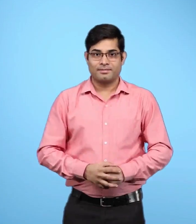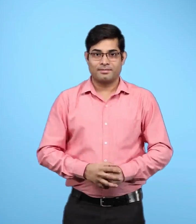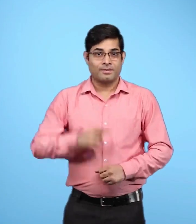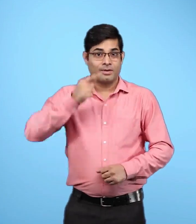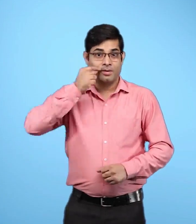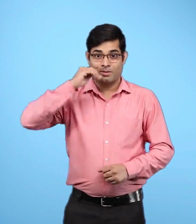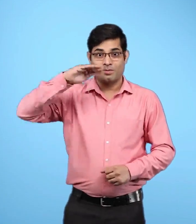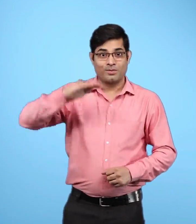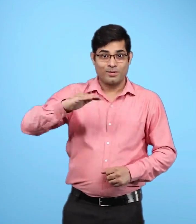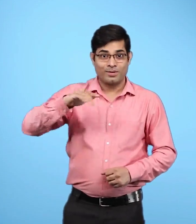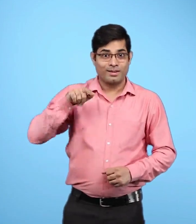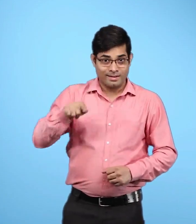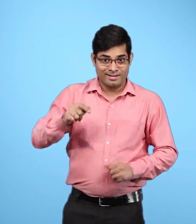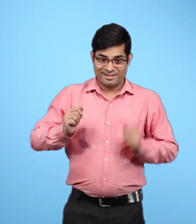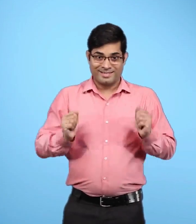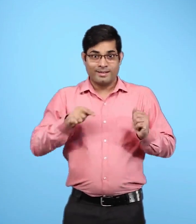Boy 1, Ramesh.